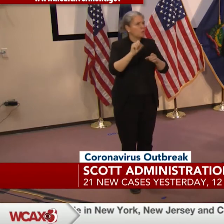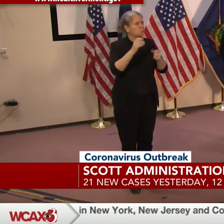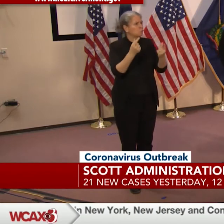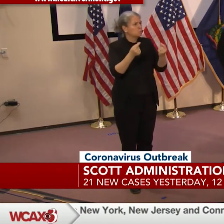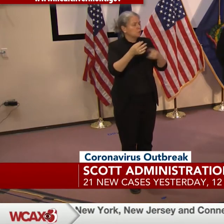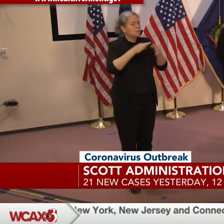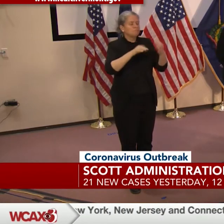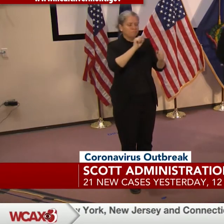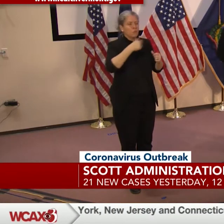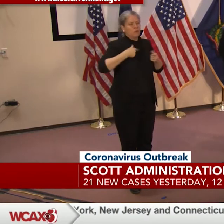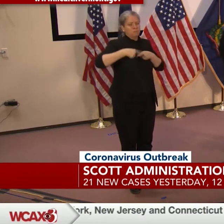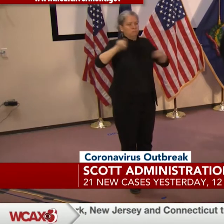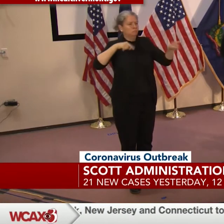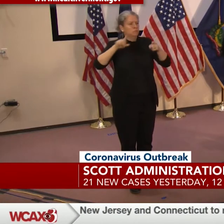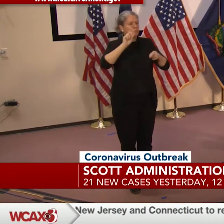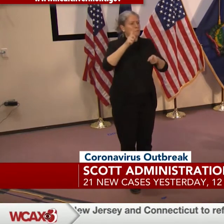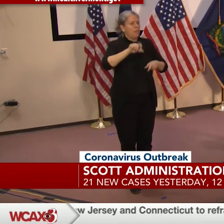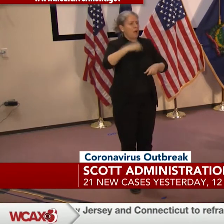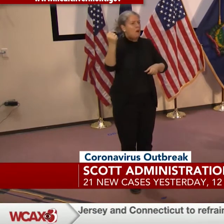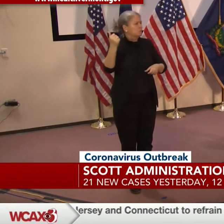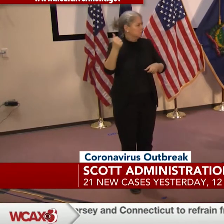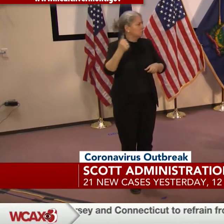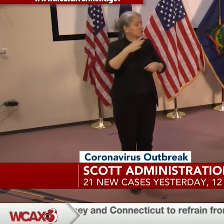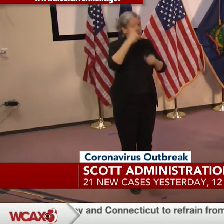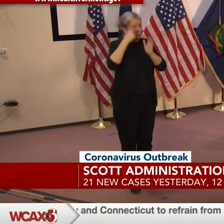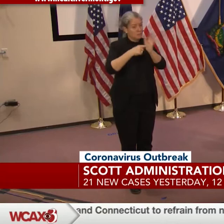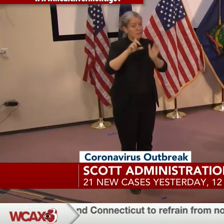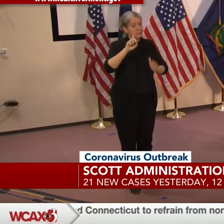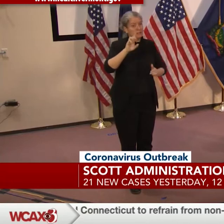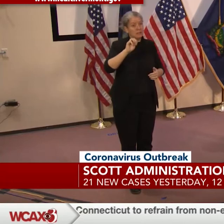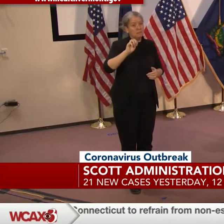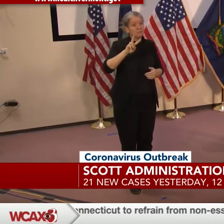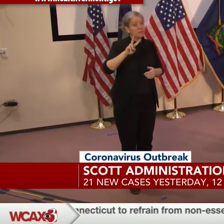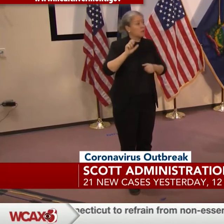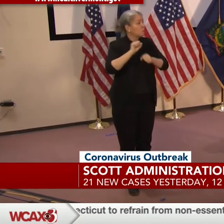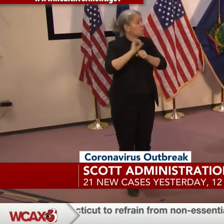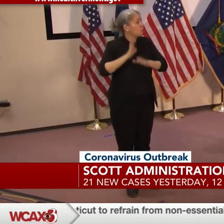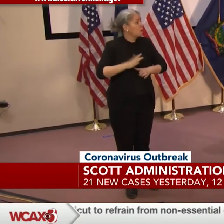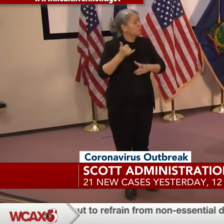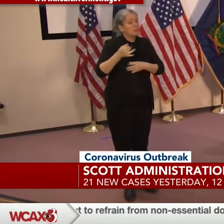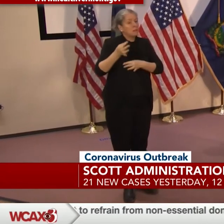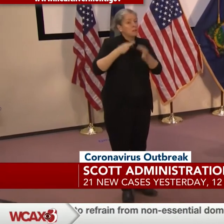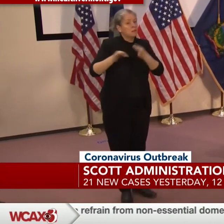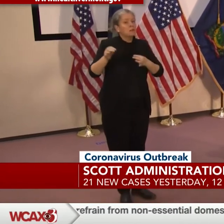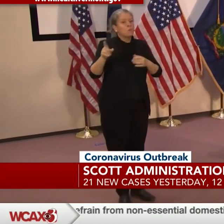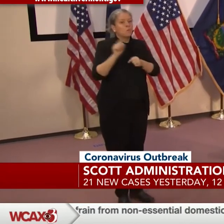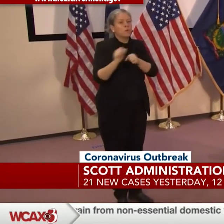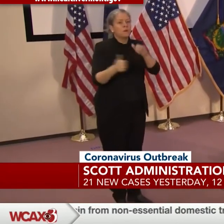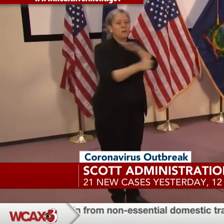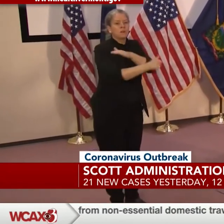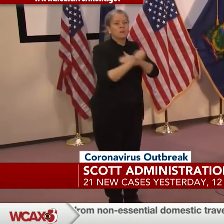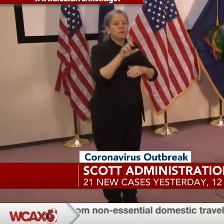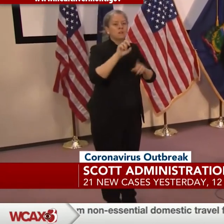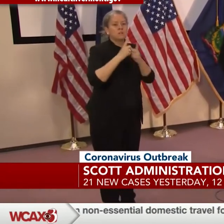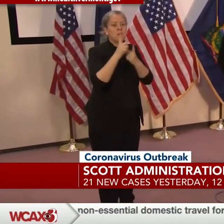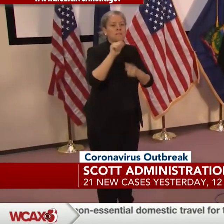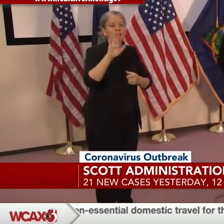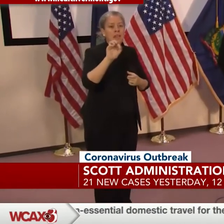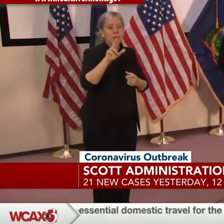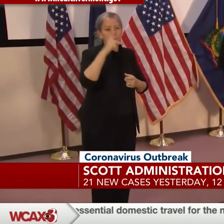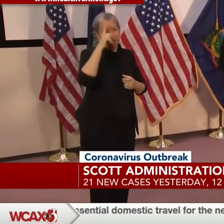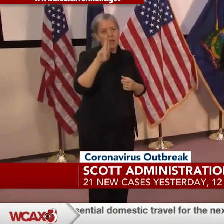many as we can. For instance, using some of the DMV employees to help with the the Labor Department surge that we've